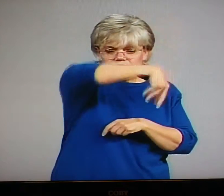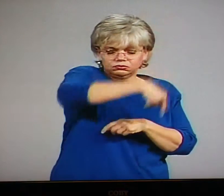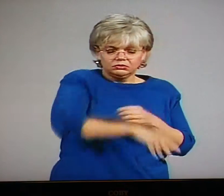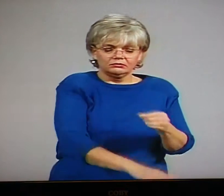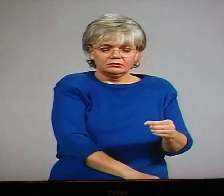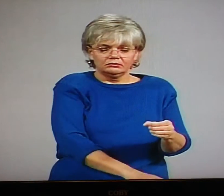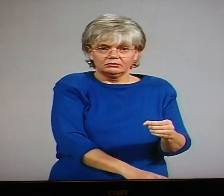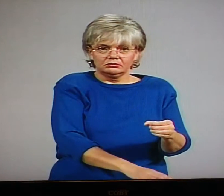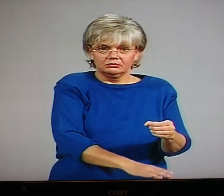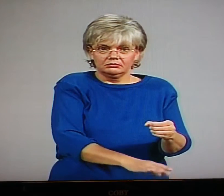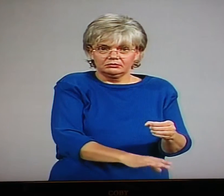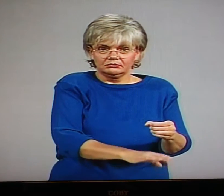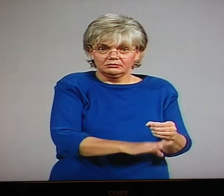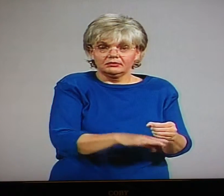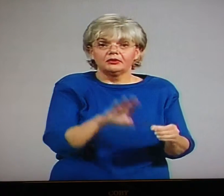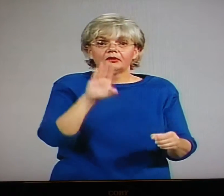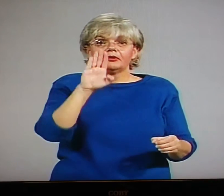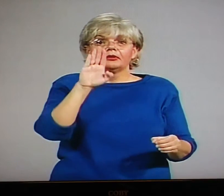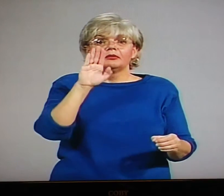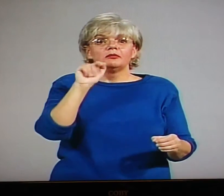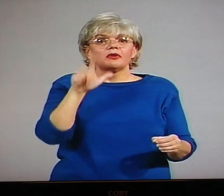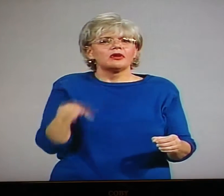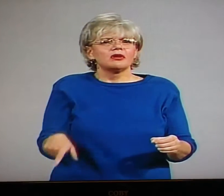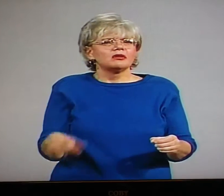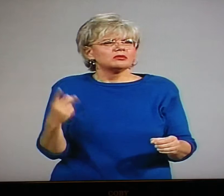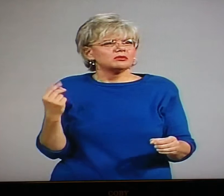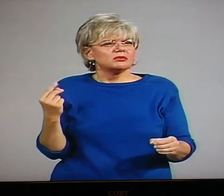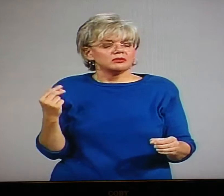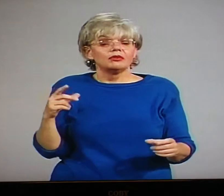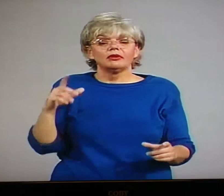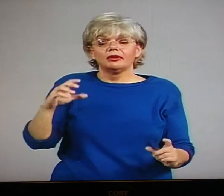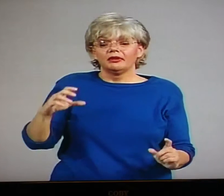water pressure allows it to fill the tank back up.